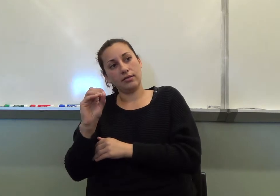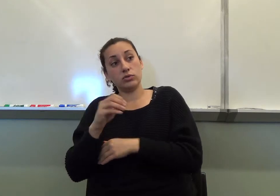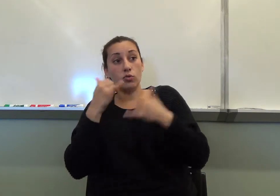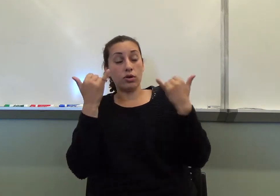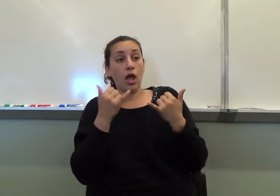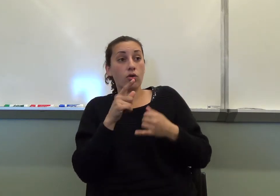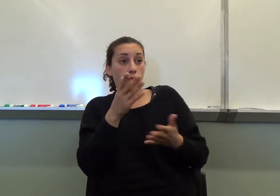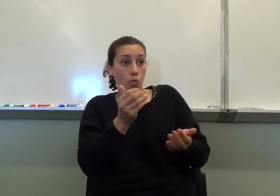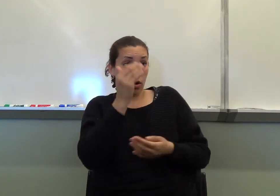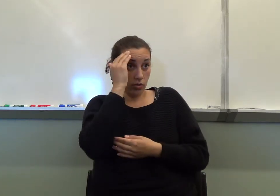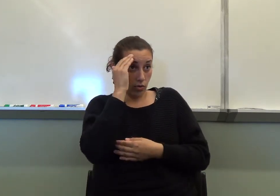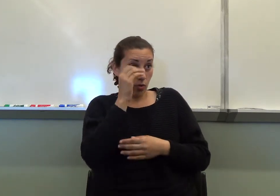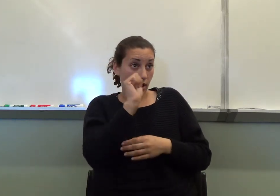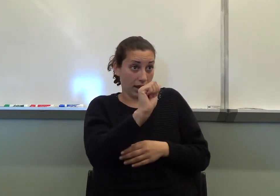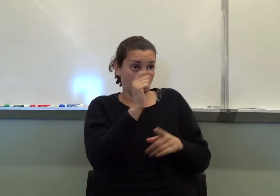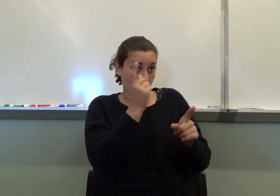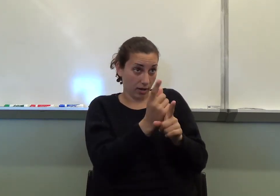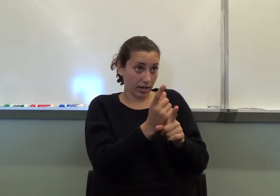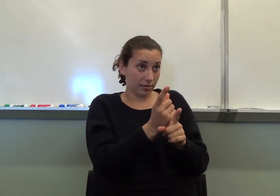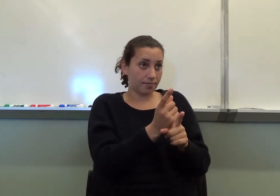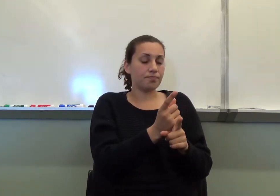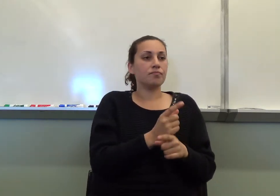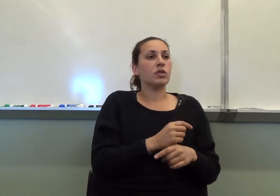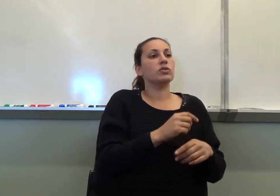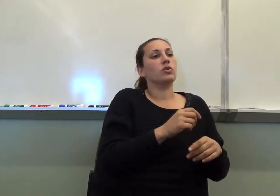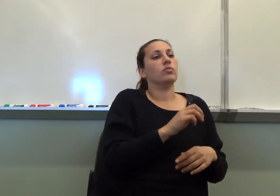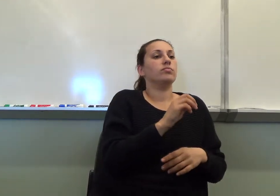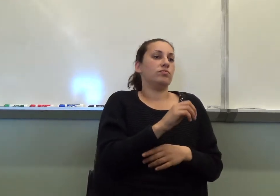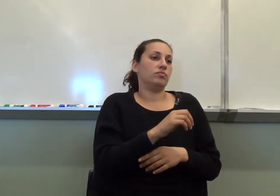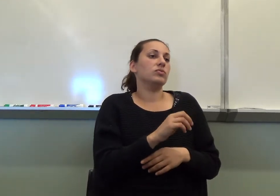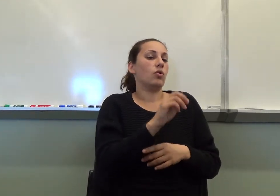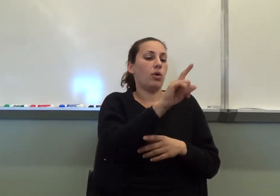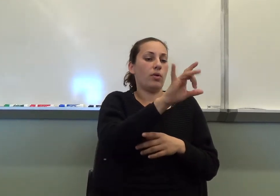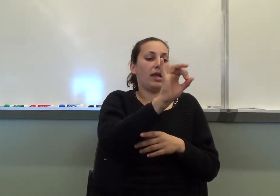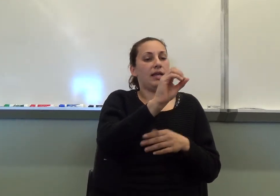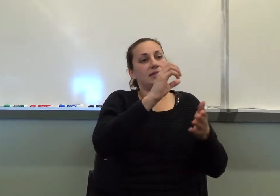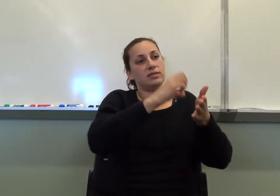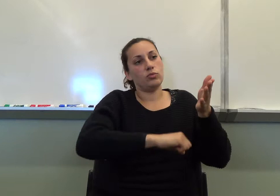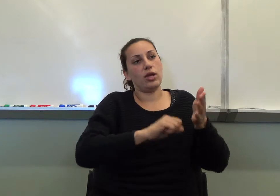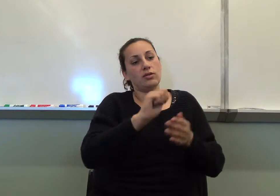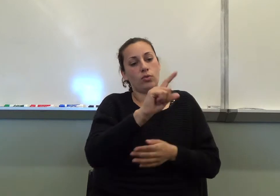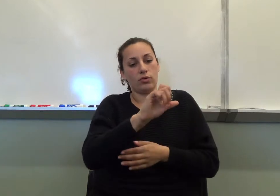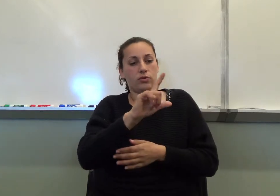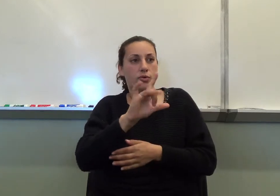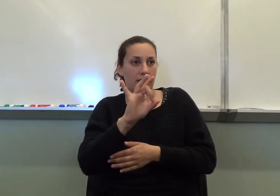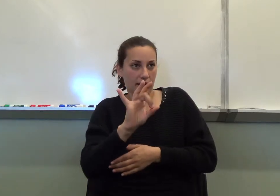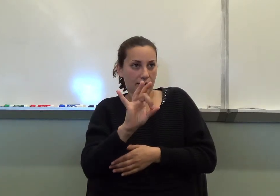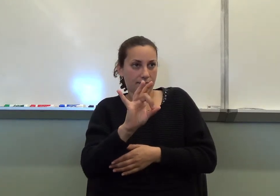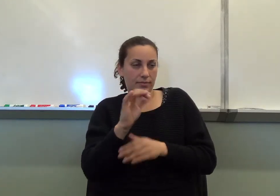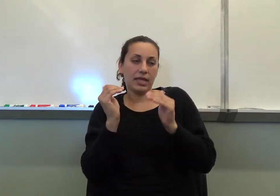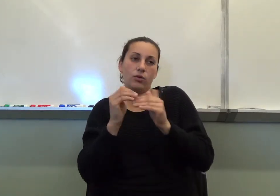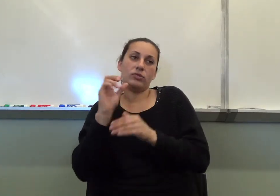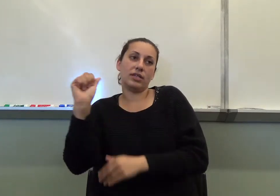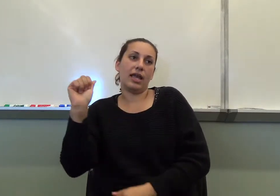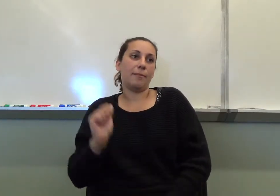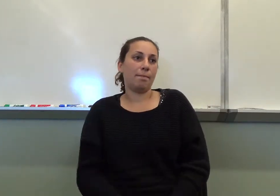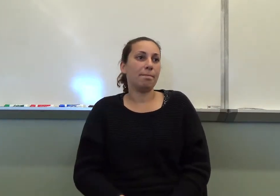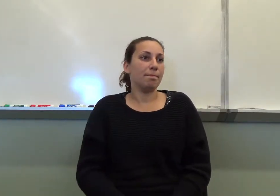and you know 43, you can figure out what B is. So you just chase these things down, that's all it is. The sum of the three has to be 180. So